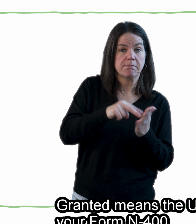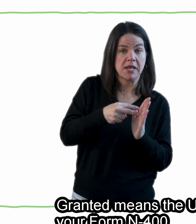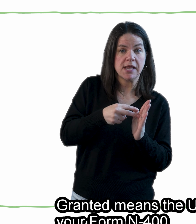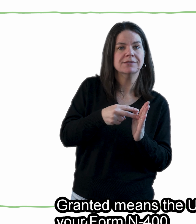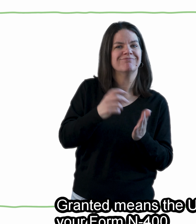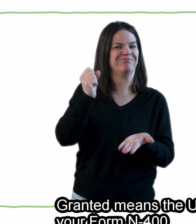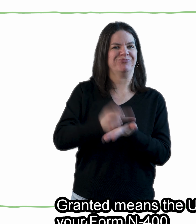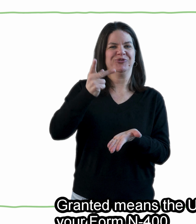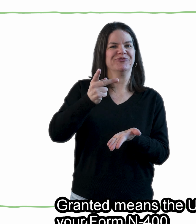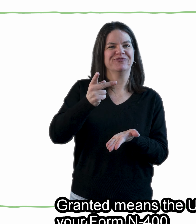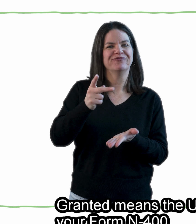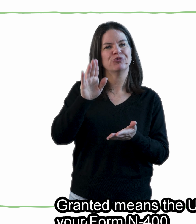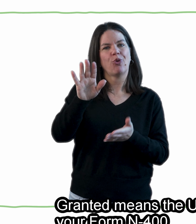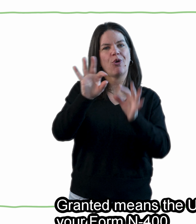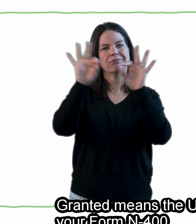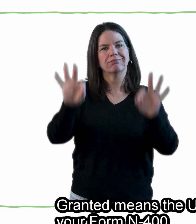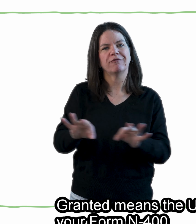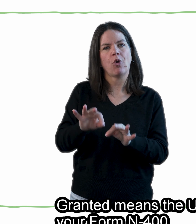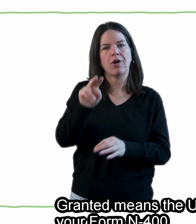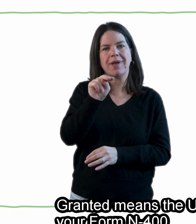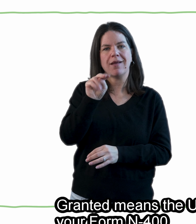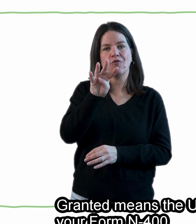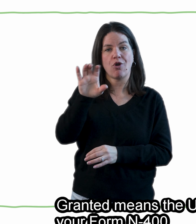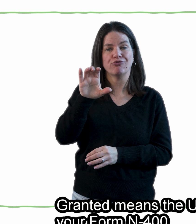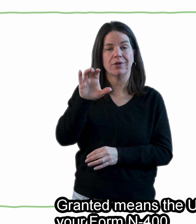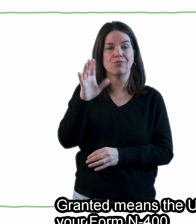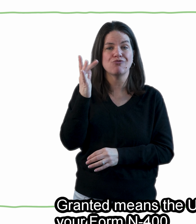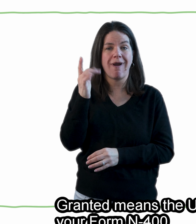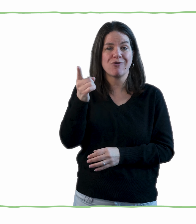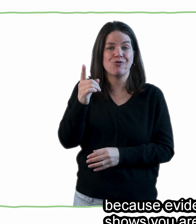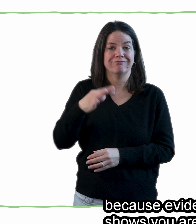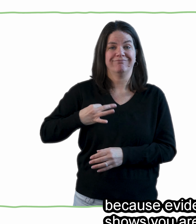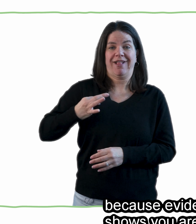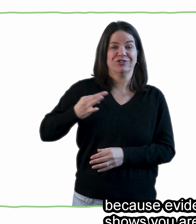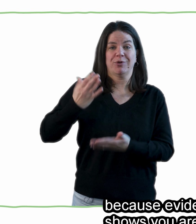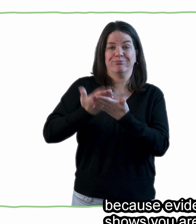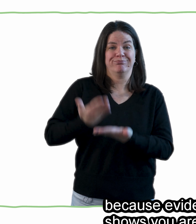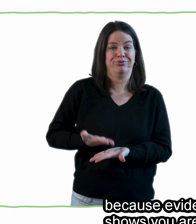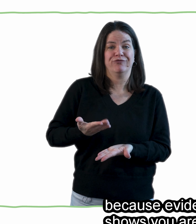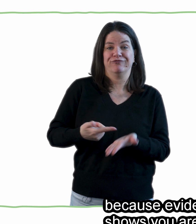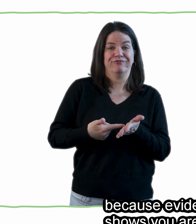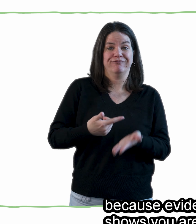Granted means the USCIS approved your Form N-400 because evidence shows you are eligible